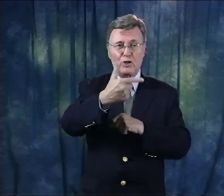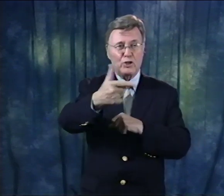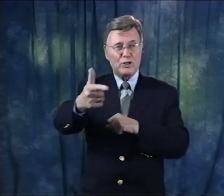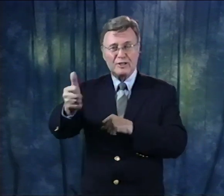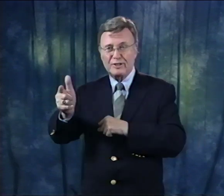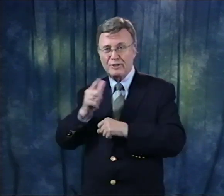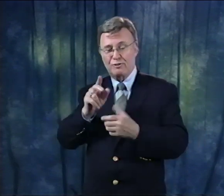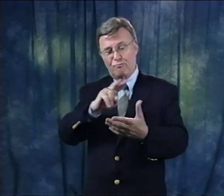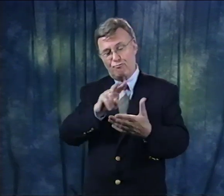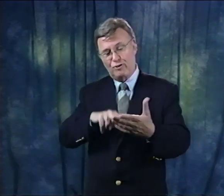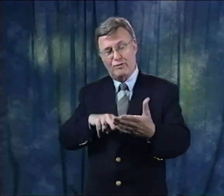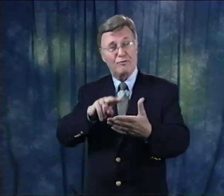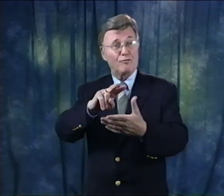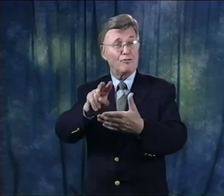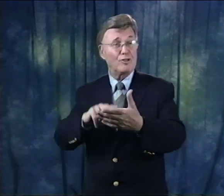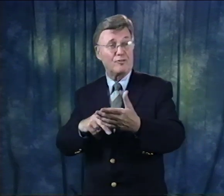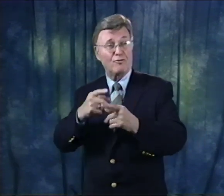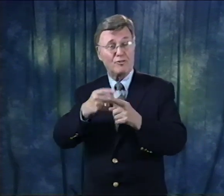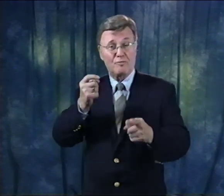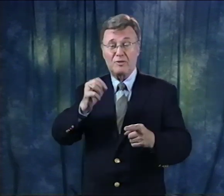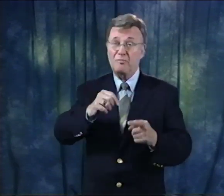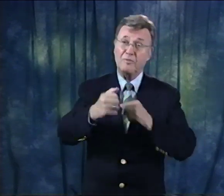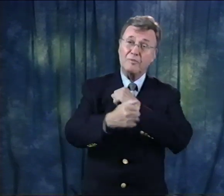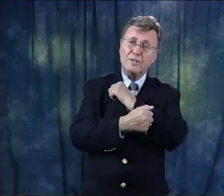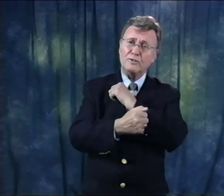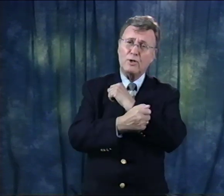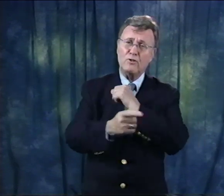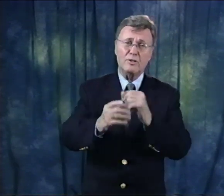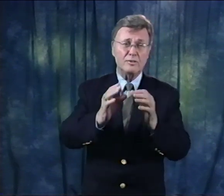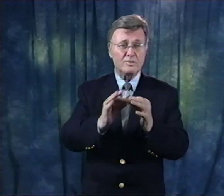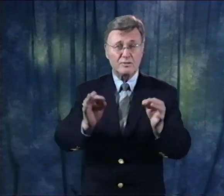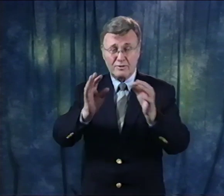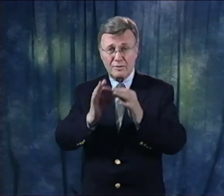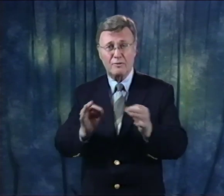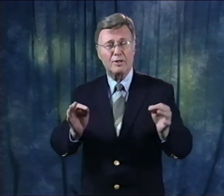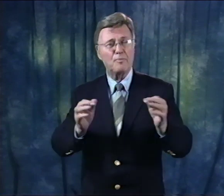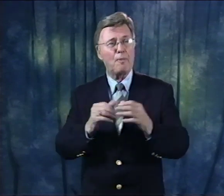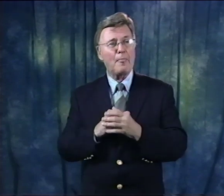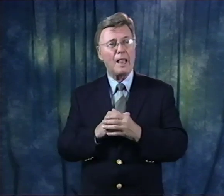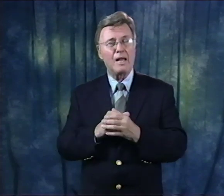also take turns in reading from the Passover story.